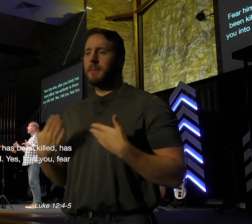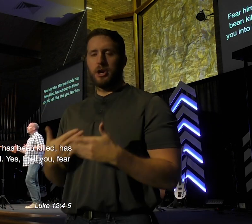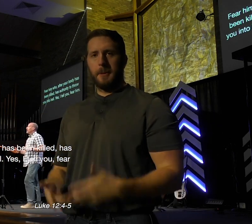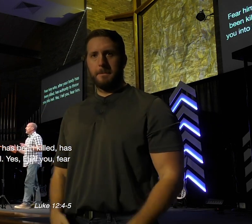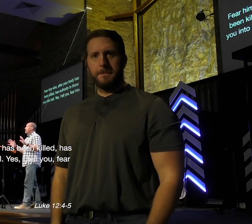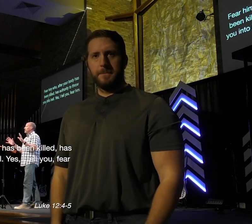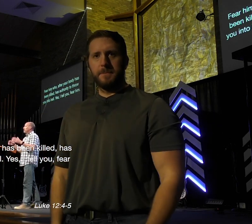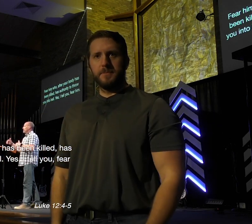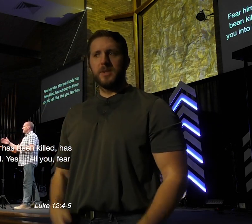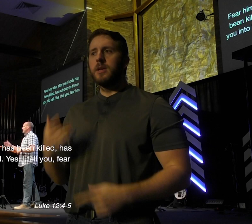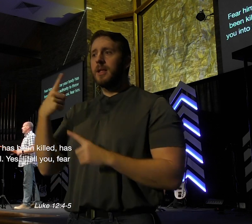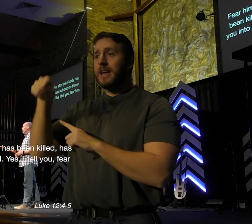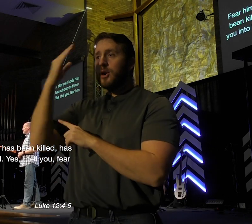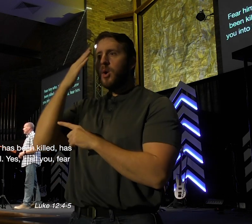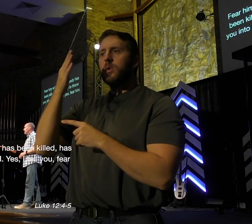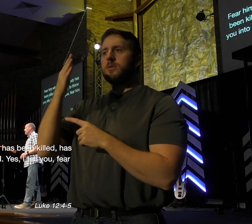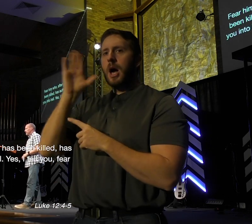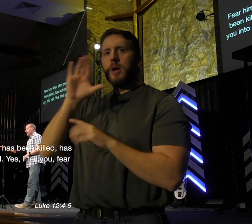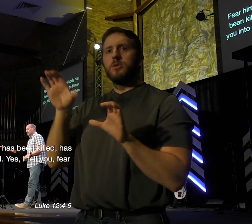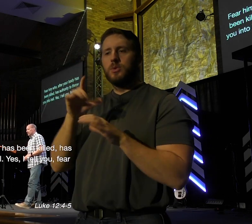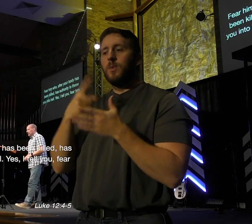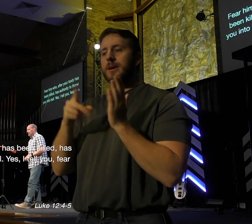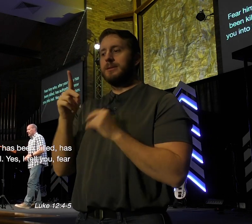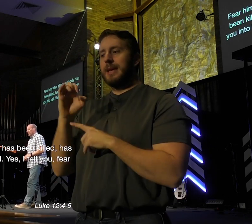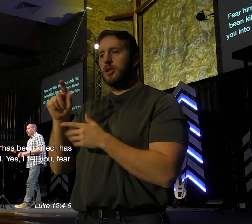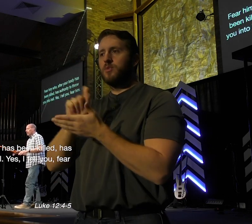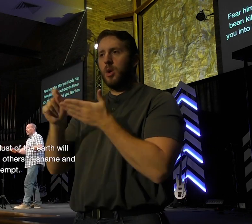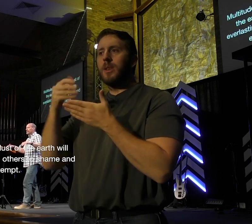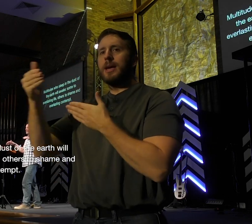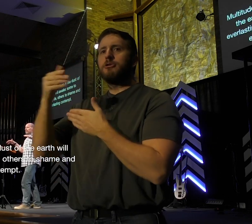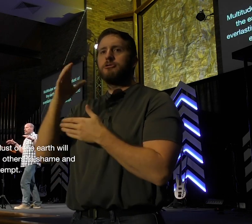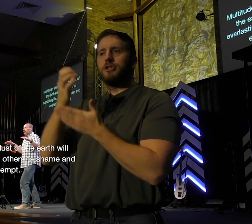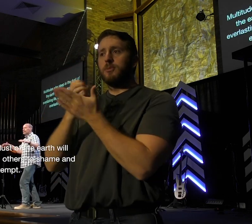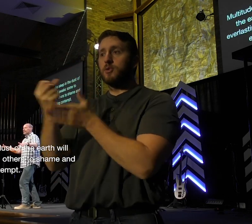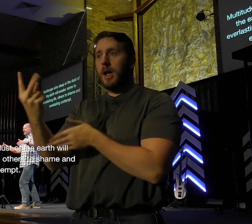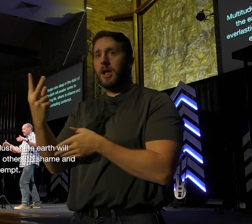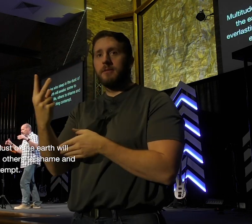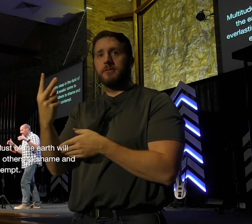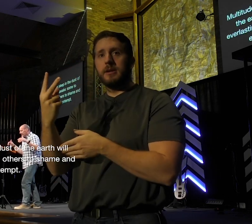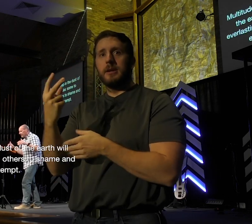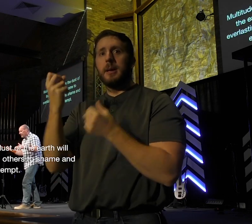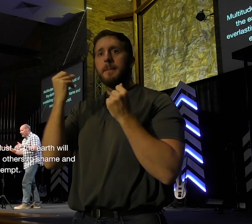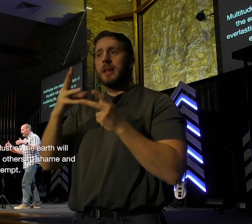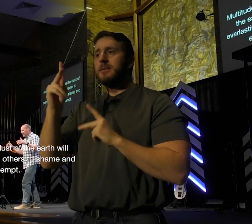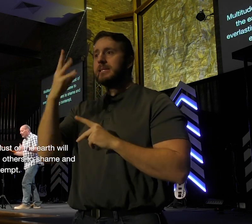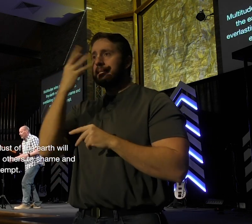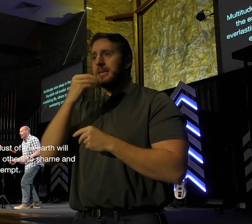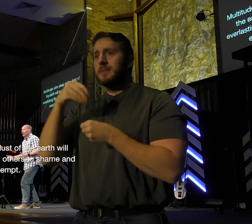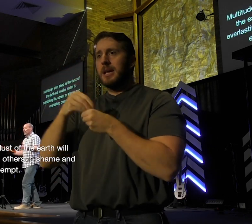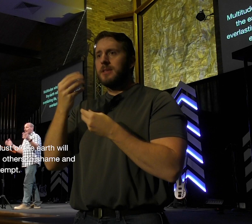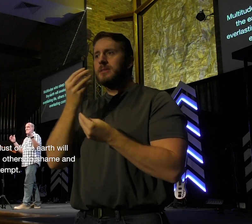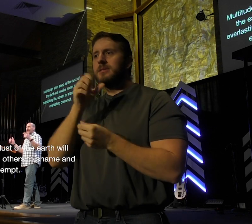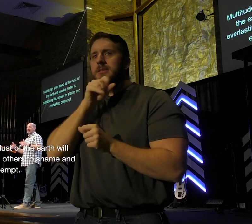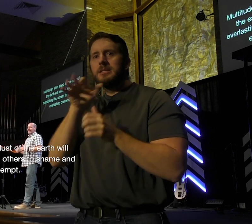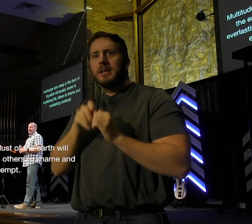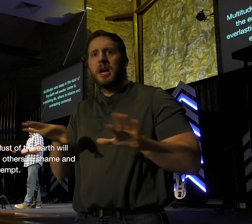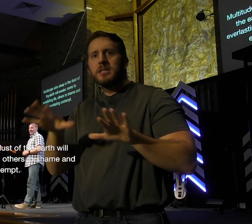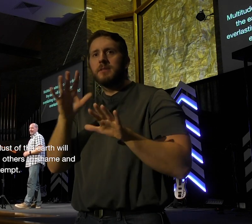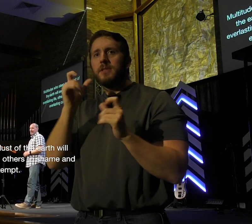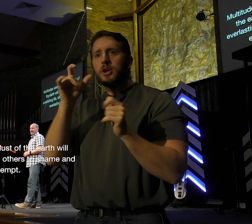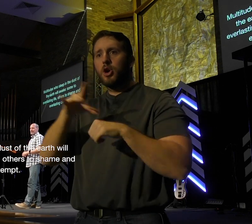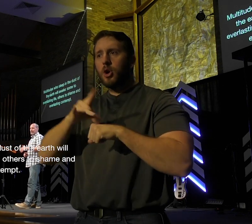they know God would do what Daniel wrote later in chapter 12. Multitudes who sleep in the dust of the earth will